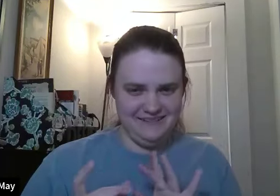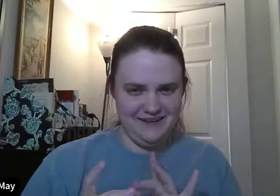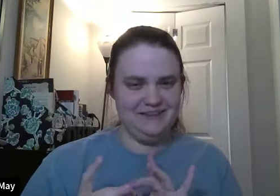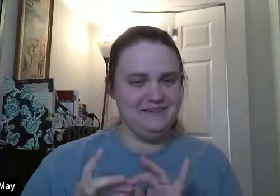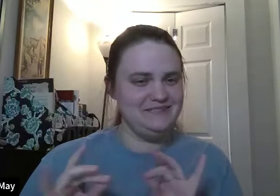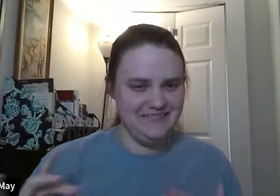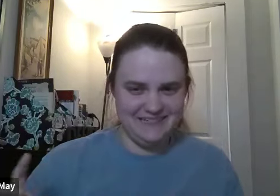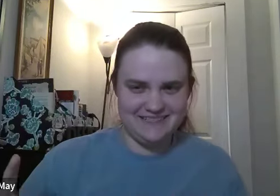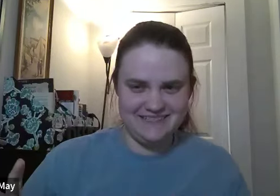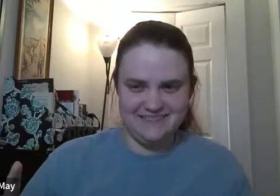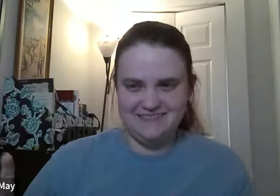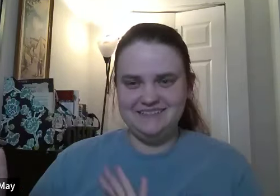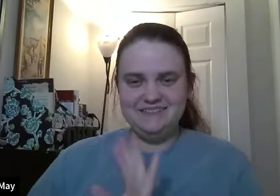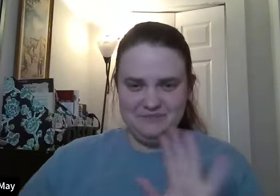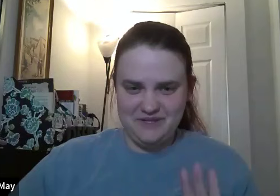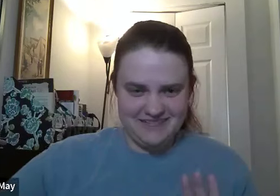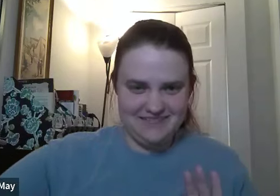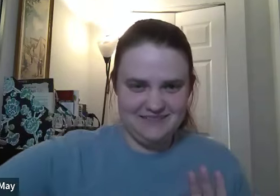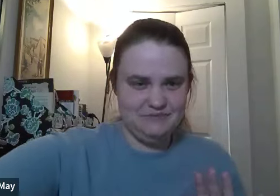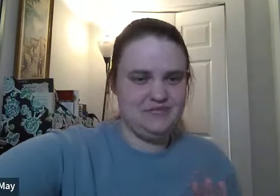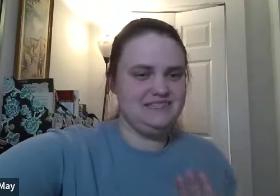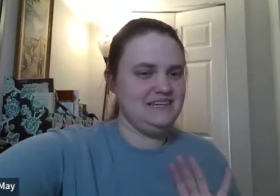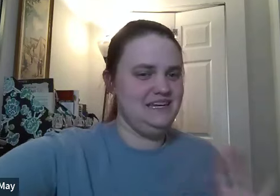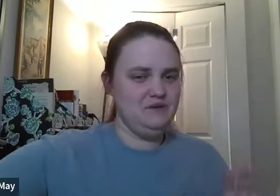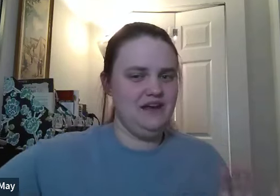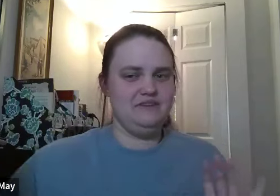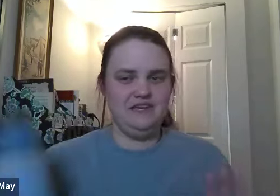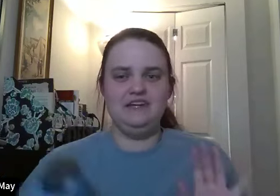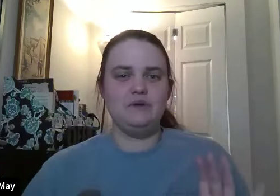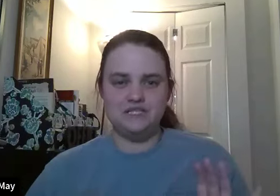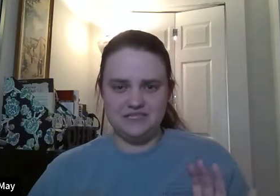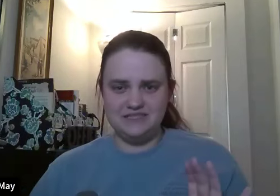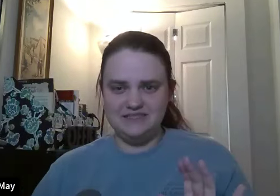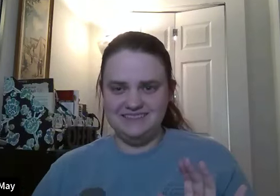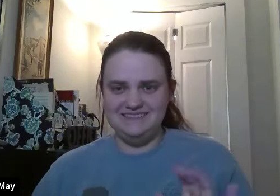I think a little tedious bit, but does anyone have any questions?